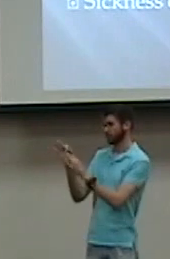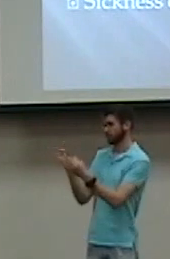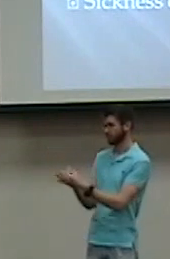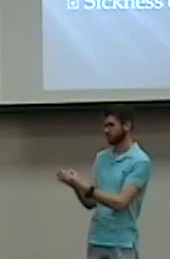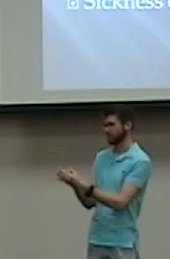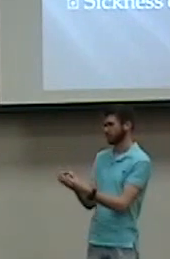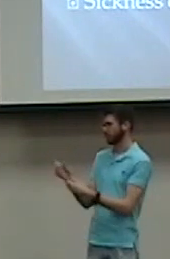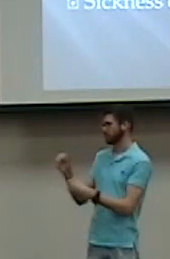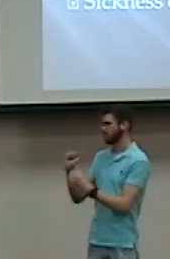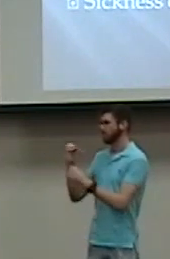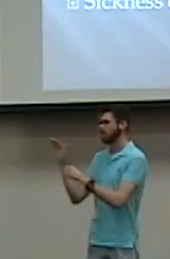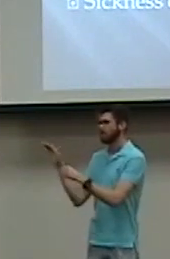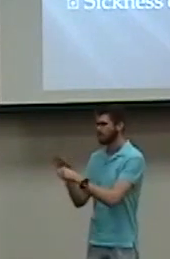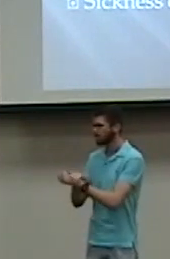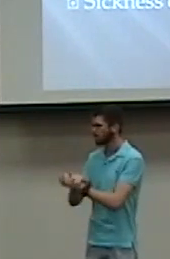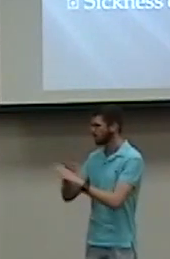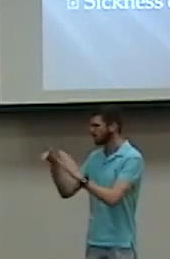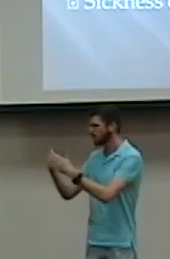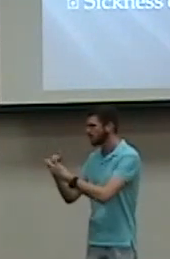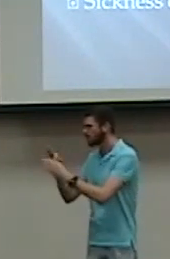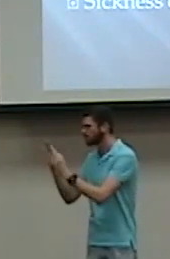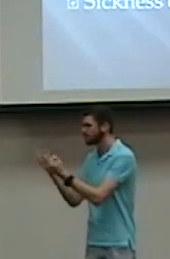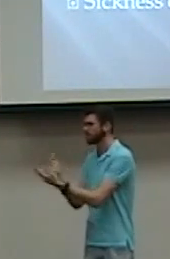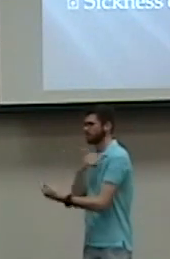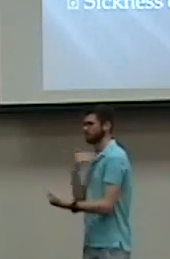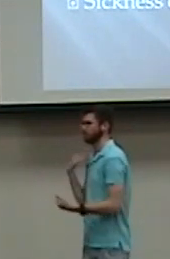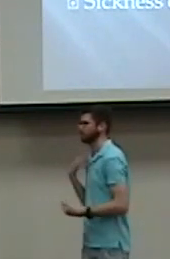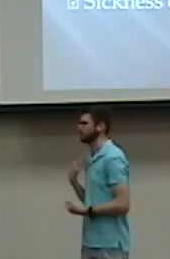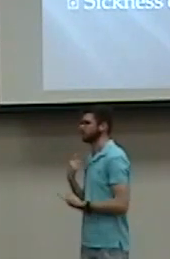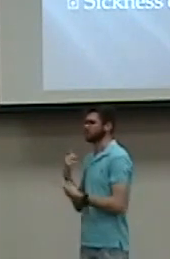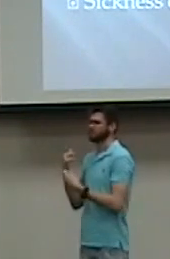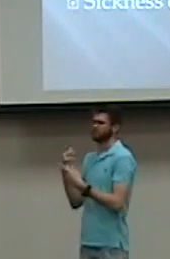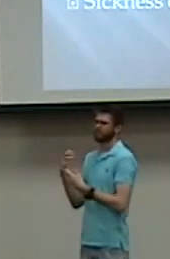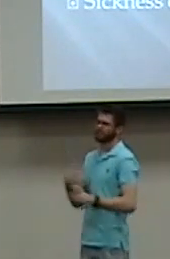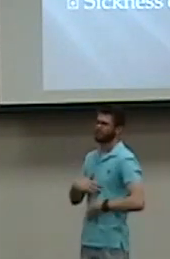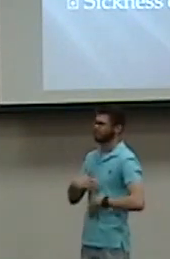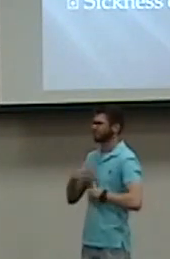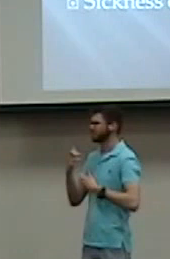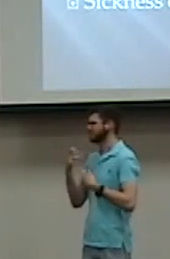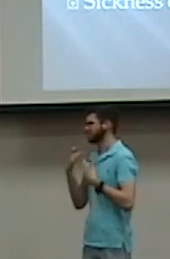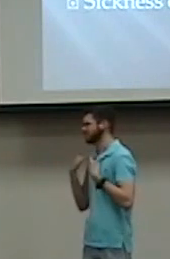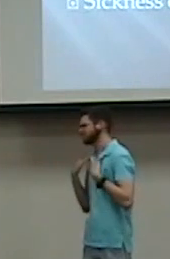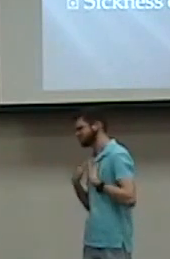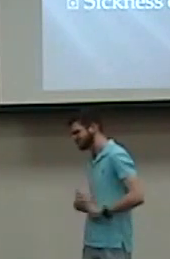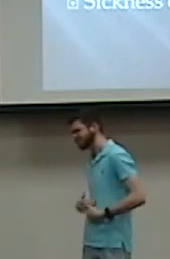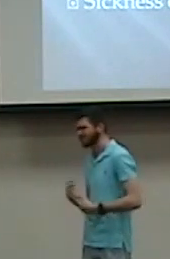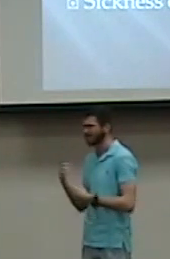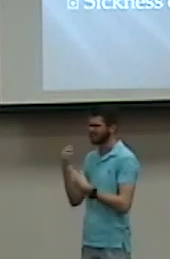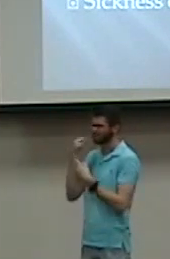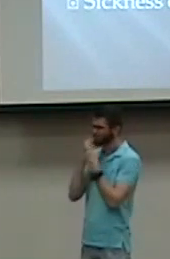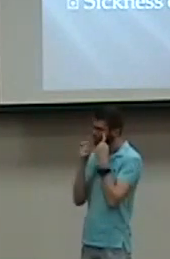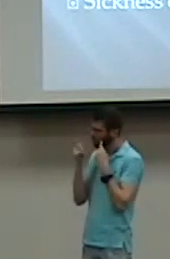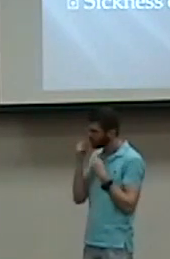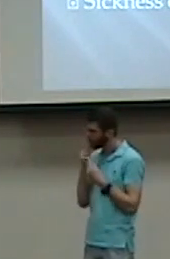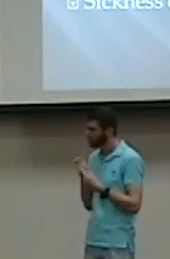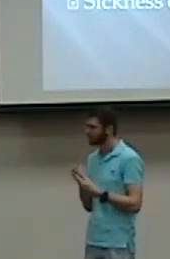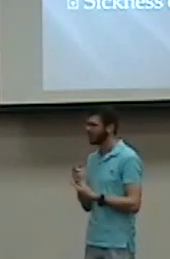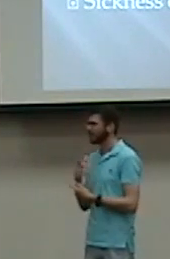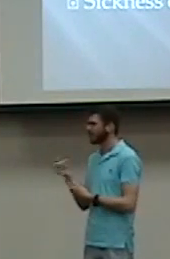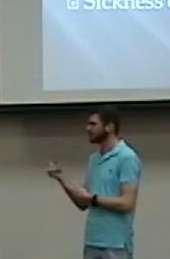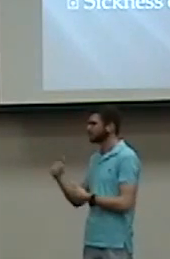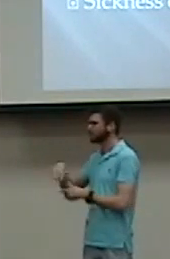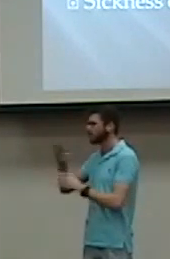undone by the fact that their daughter is dying. They are desperate and they are seeking help, they are seeking hope, and they go to the only one they can find